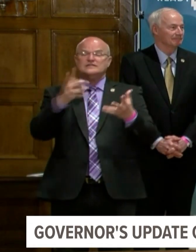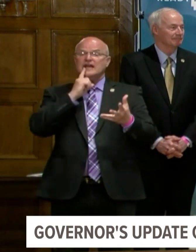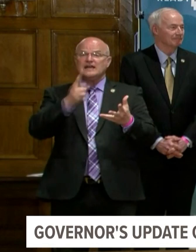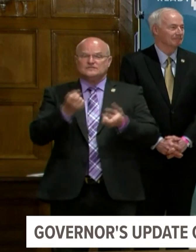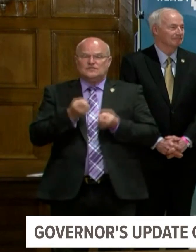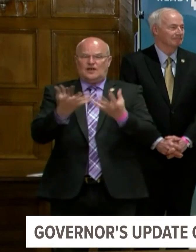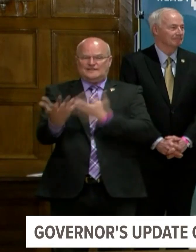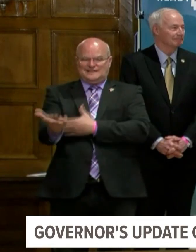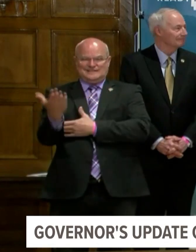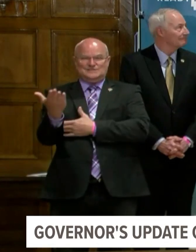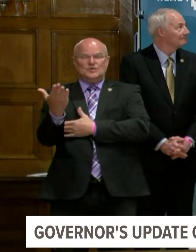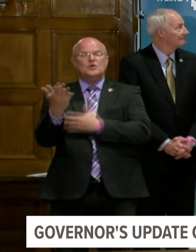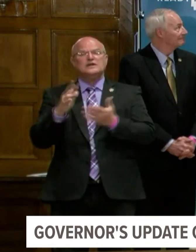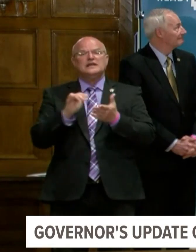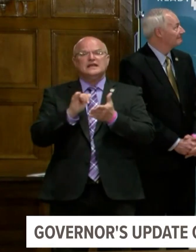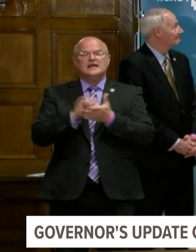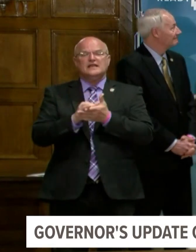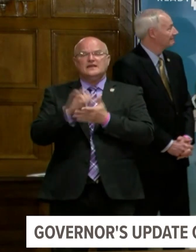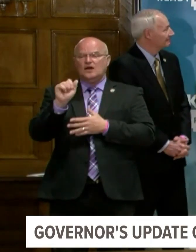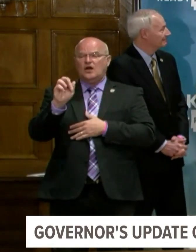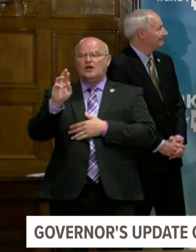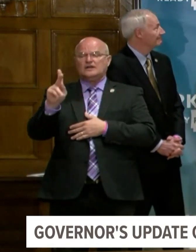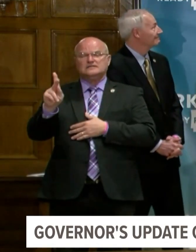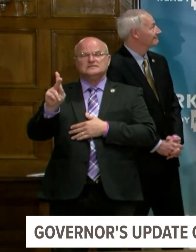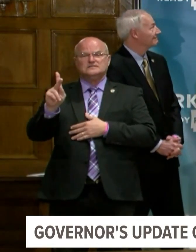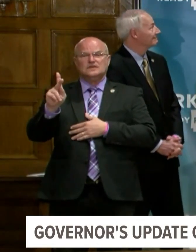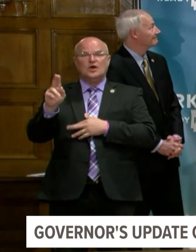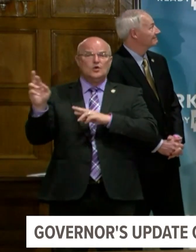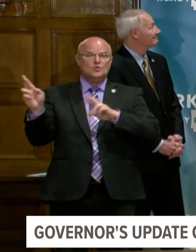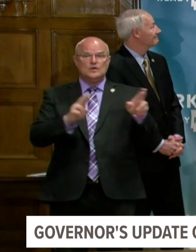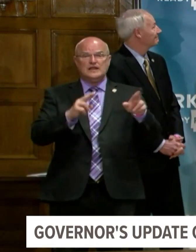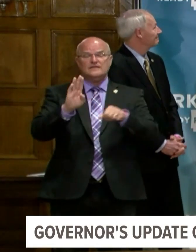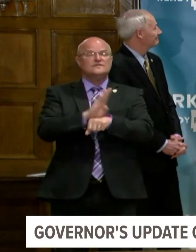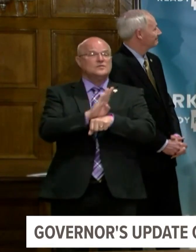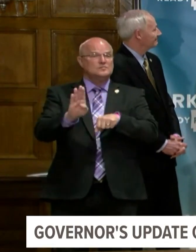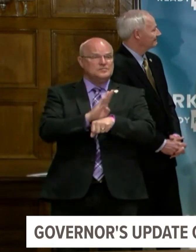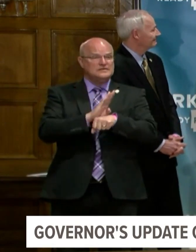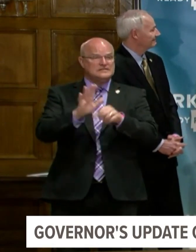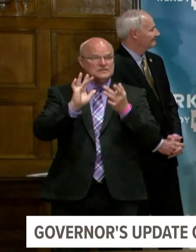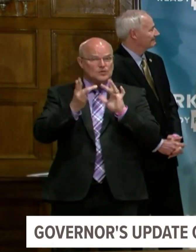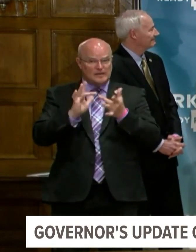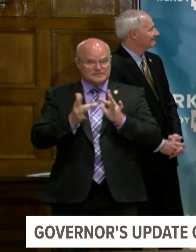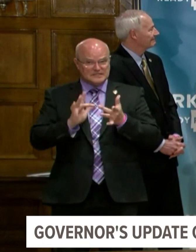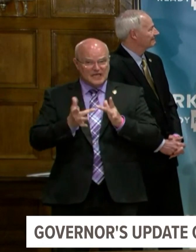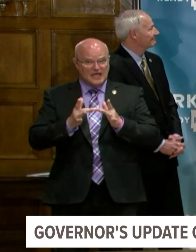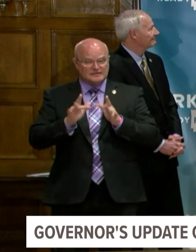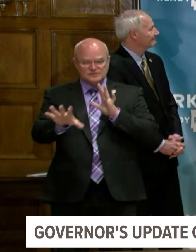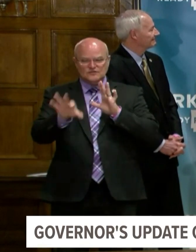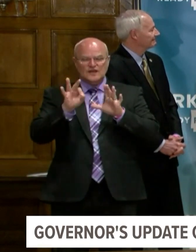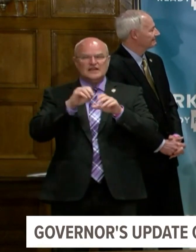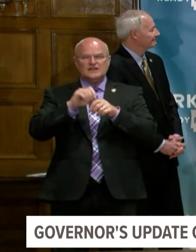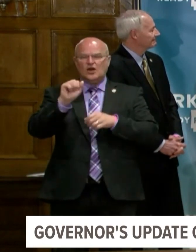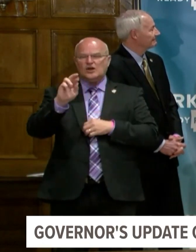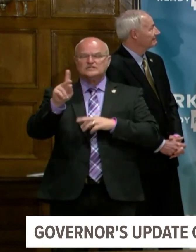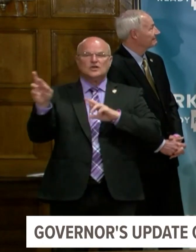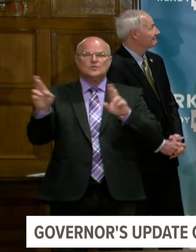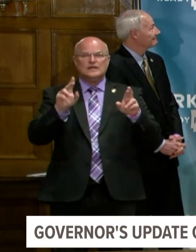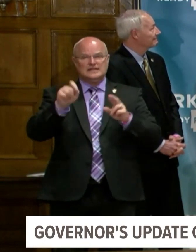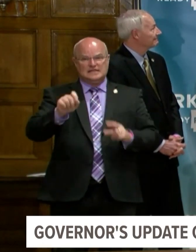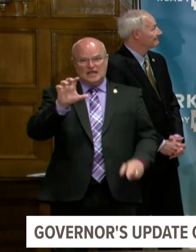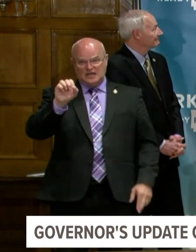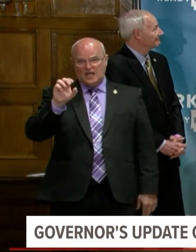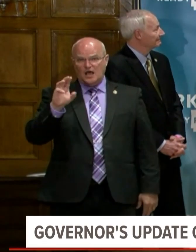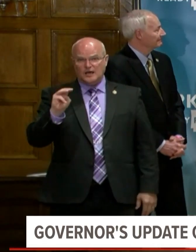actually we launched this morning, the Arkansas Ready for Business website. You can find it at